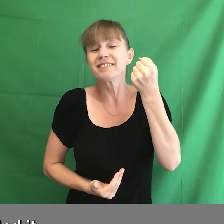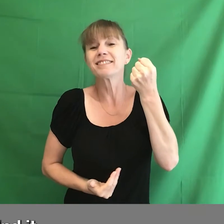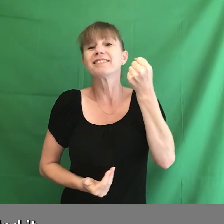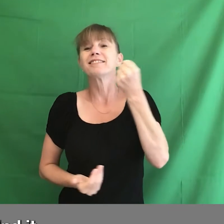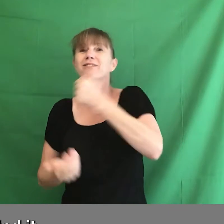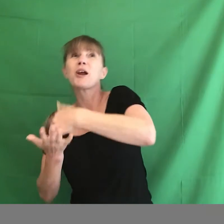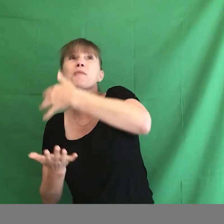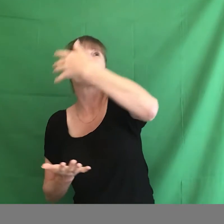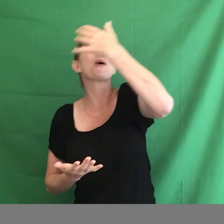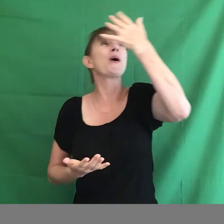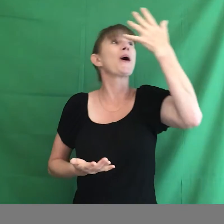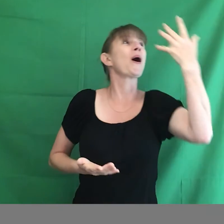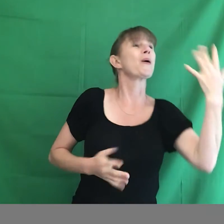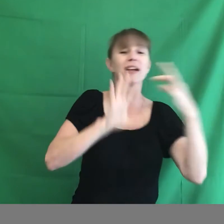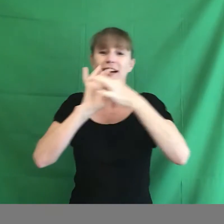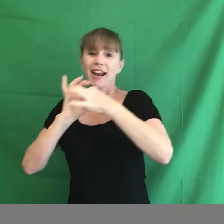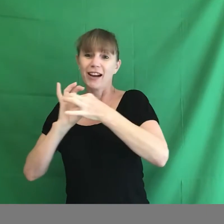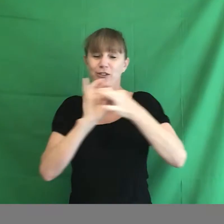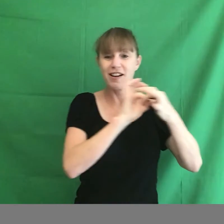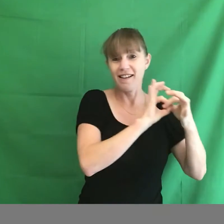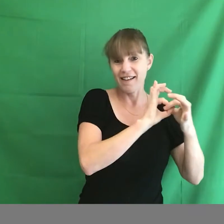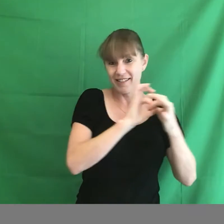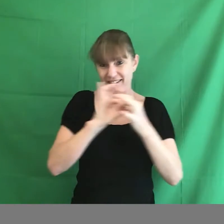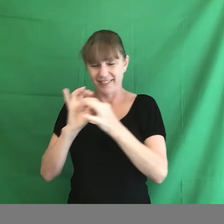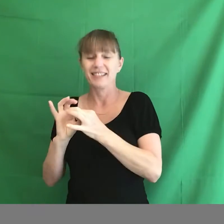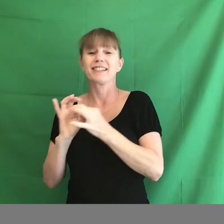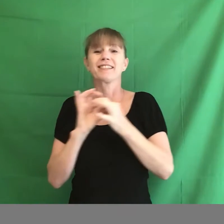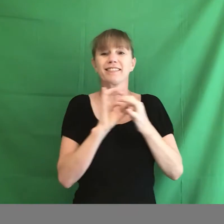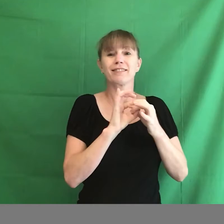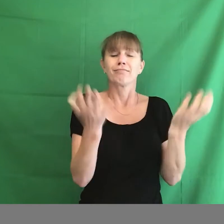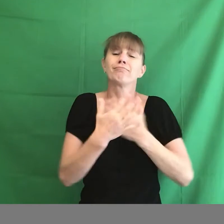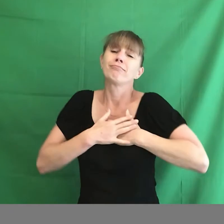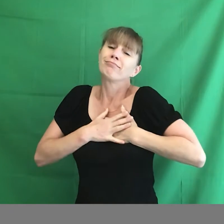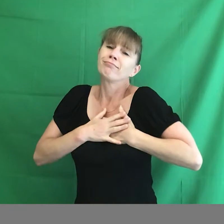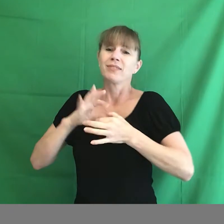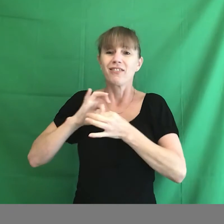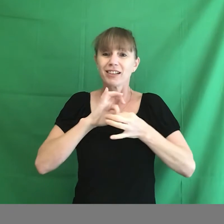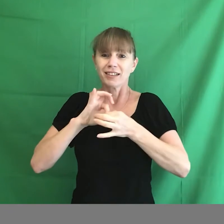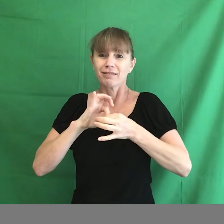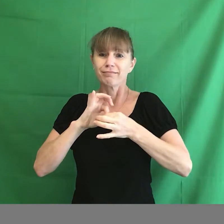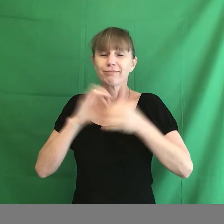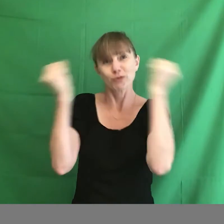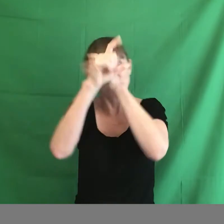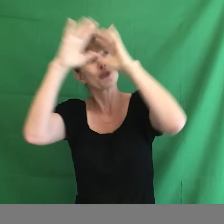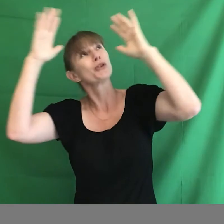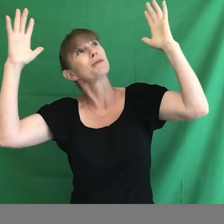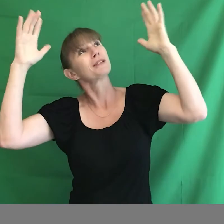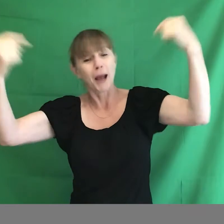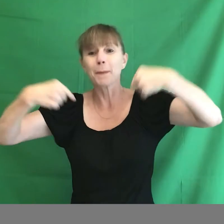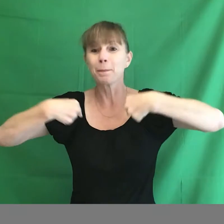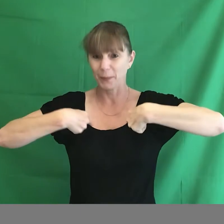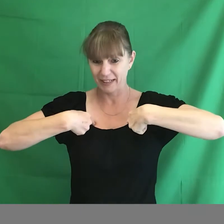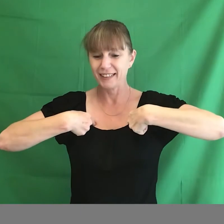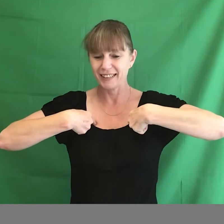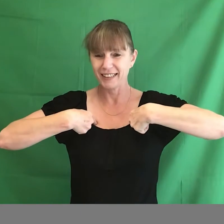find it, the rainbow connection, the lovers, the